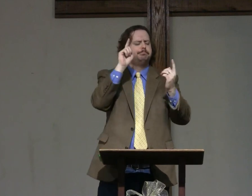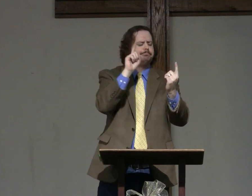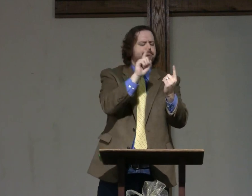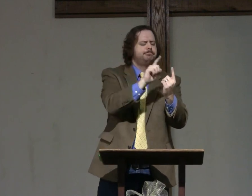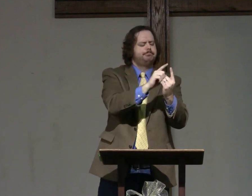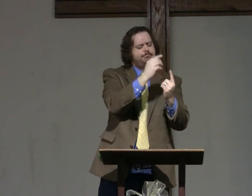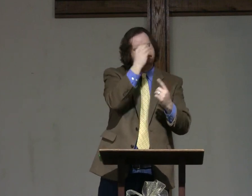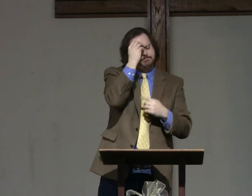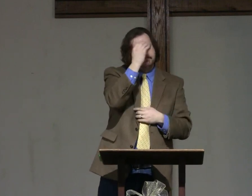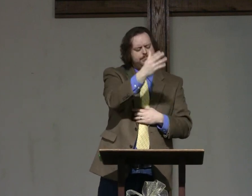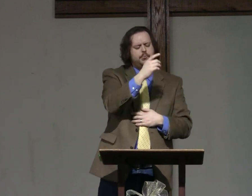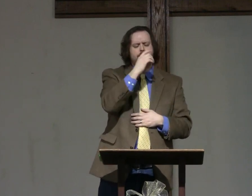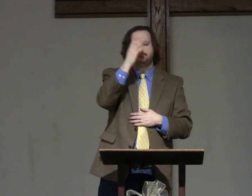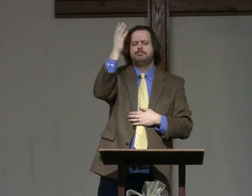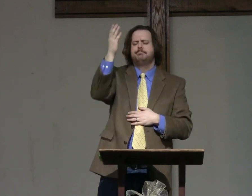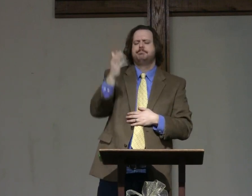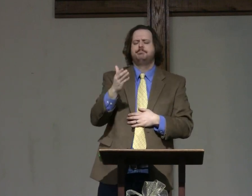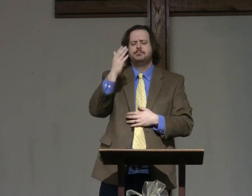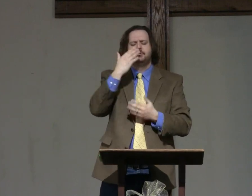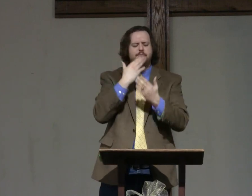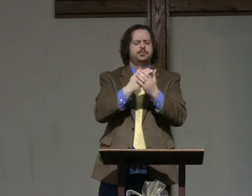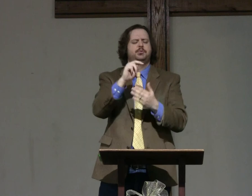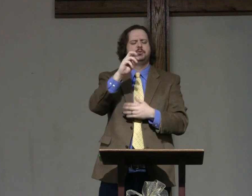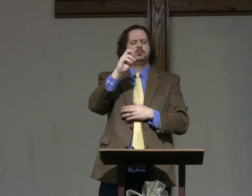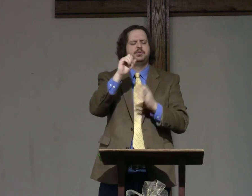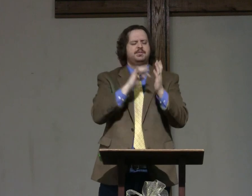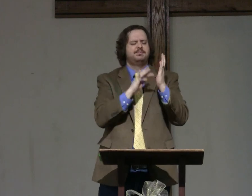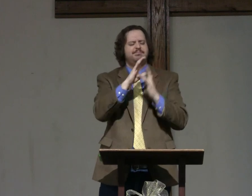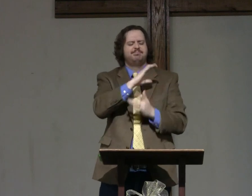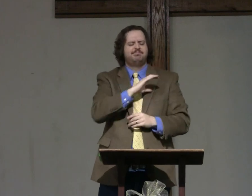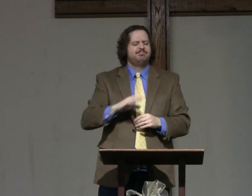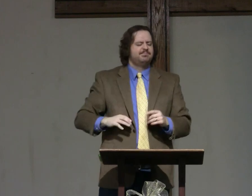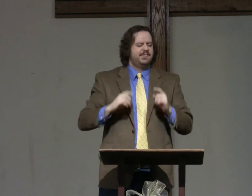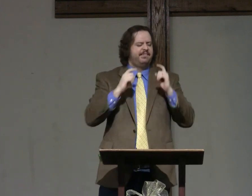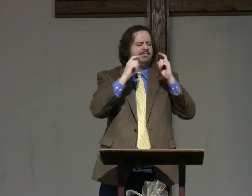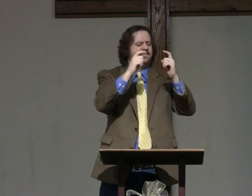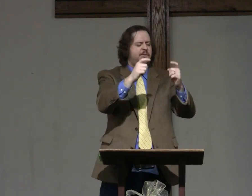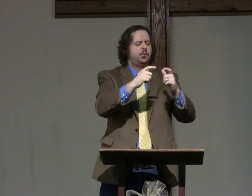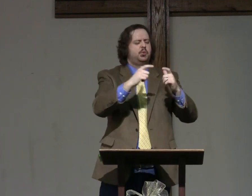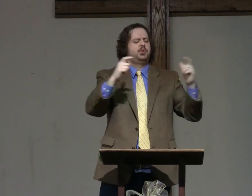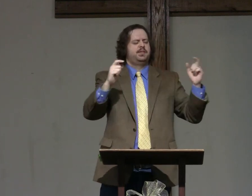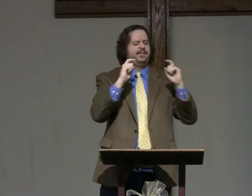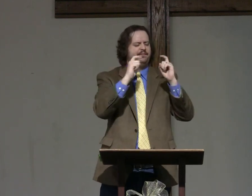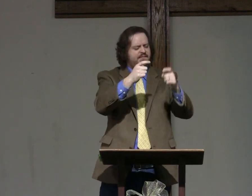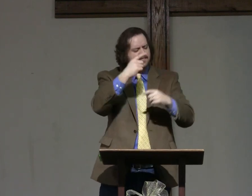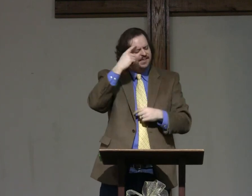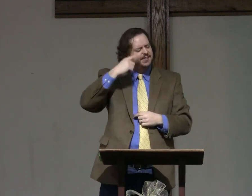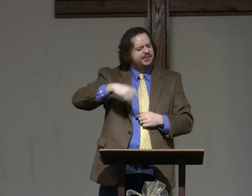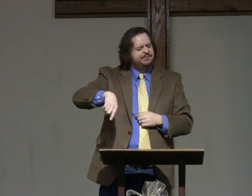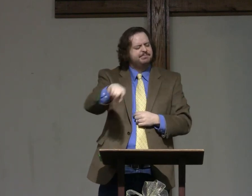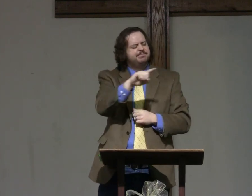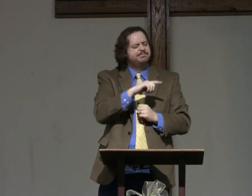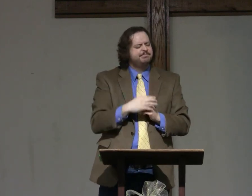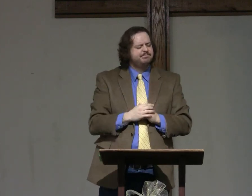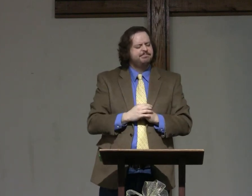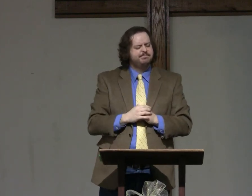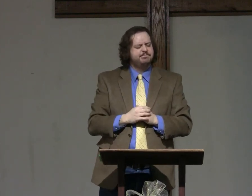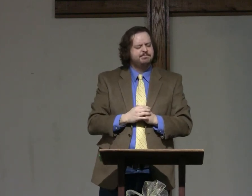for Christmas. Lord, let them know about the good news of Jesus and the greatest gift